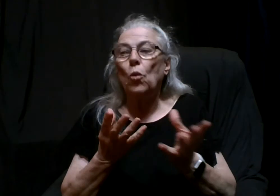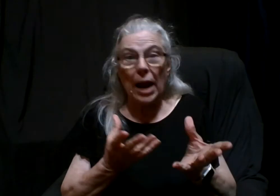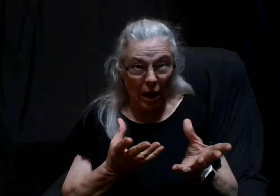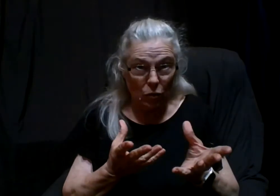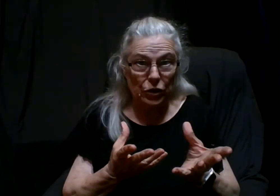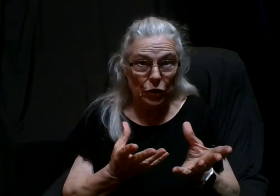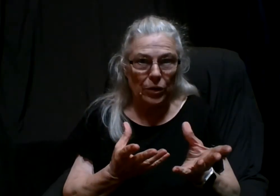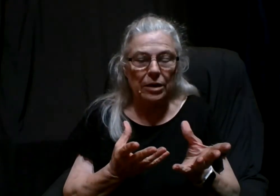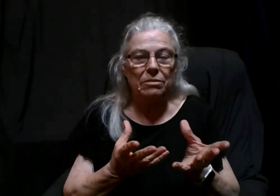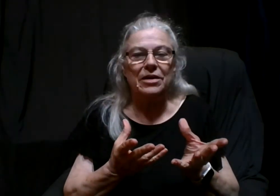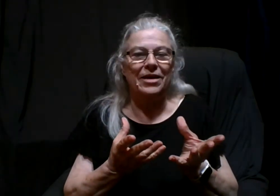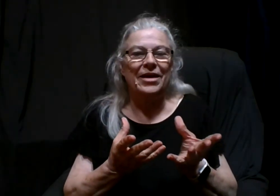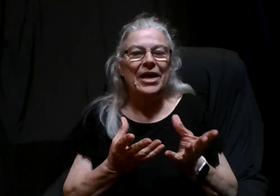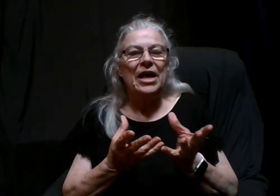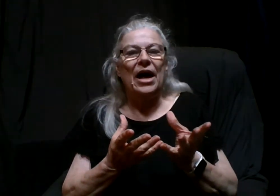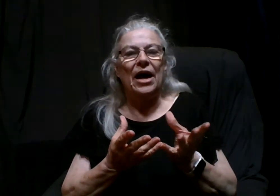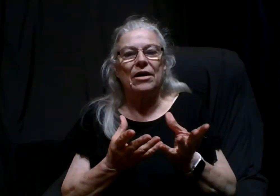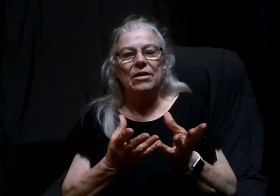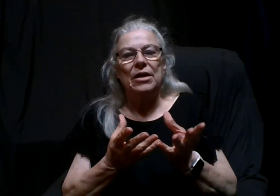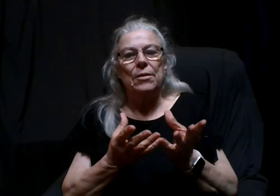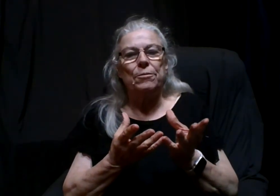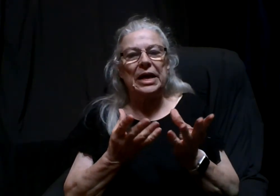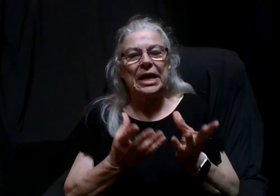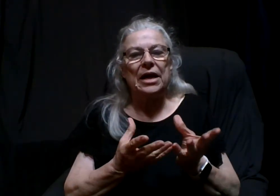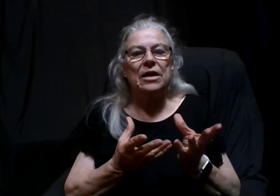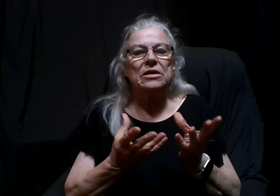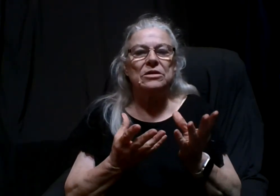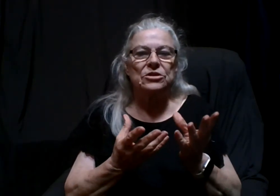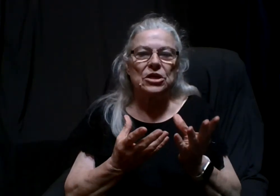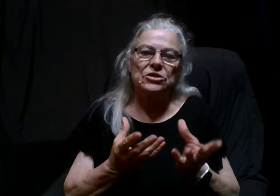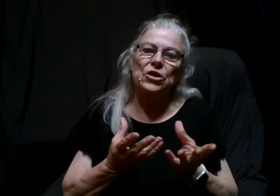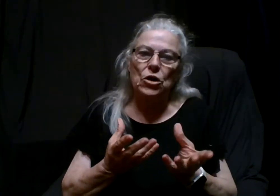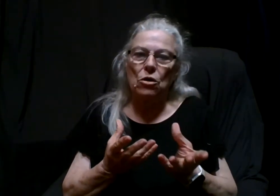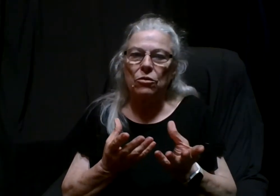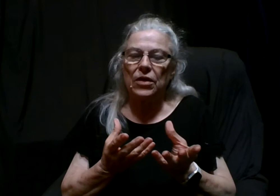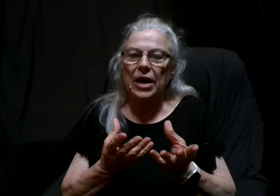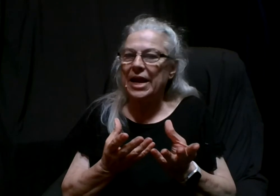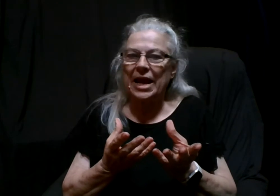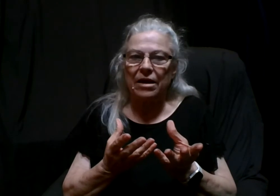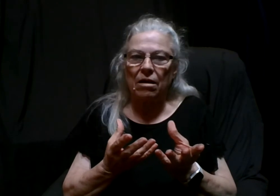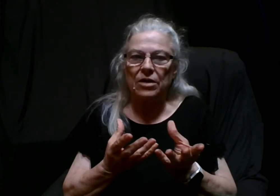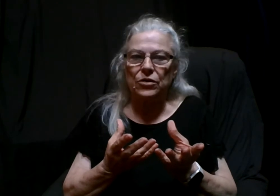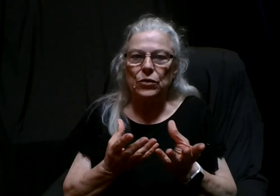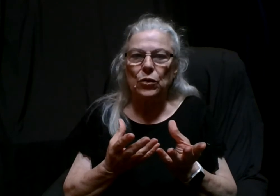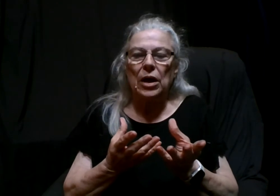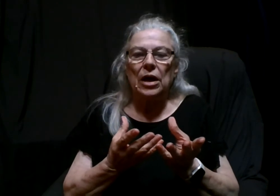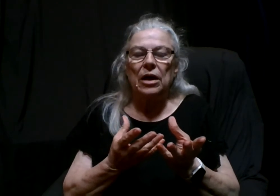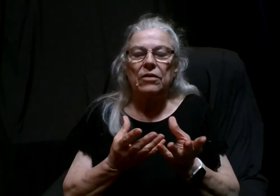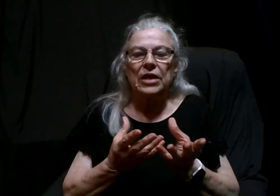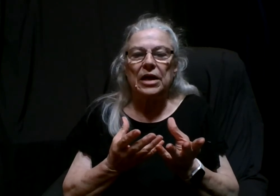I would do it. uh, but again, just to note that I cannot do the